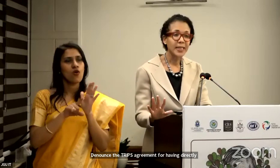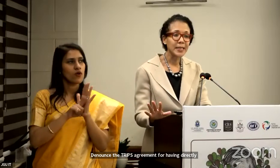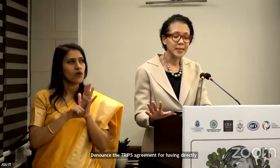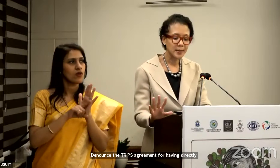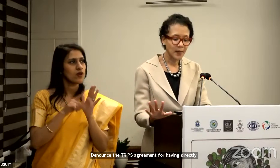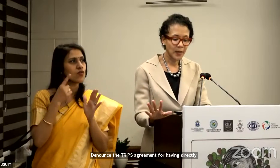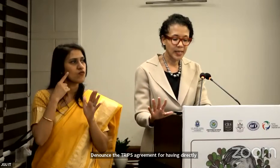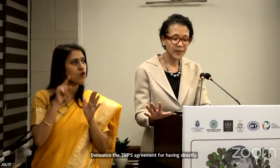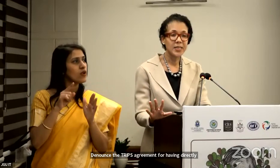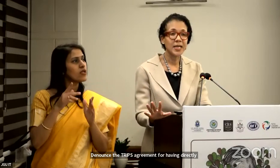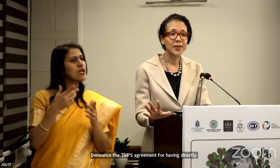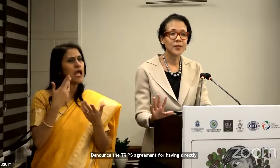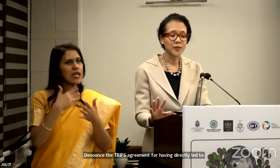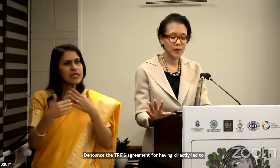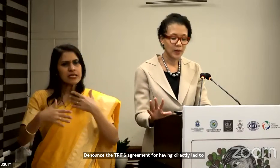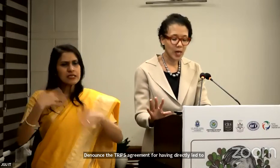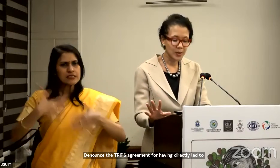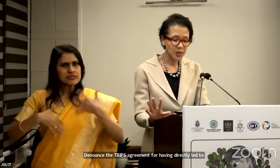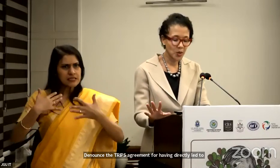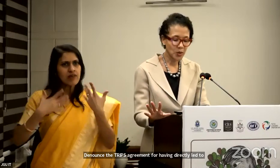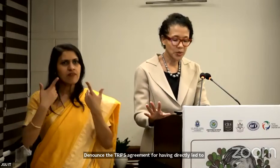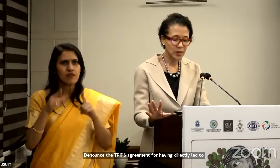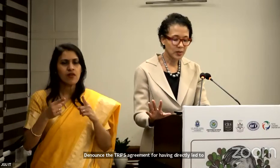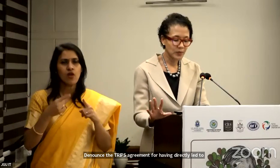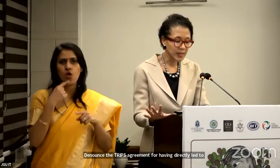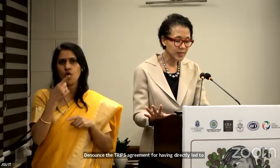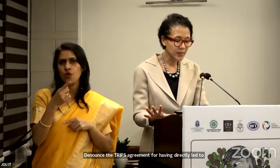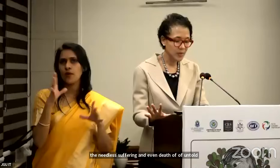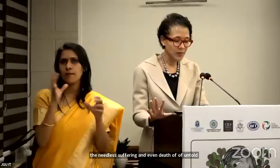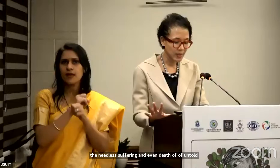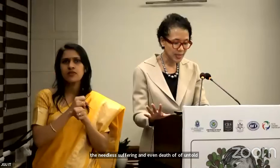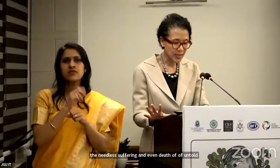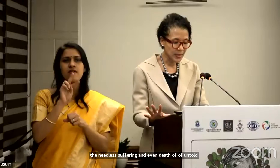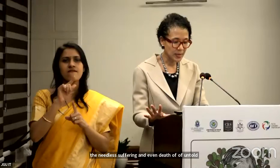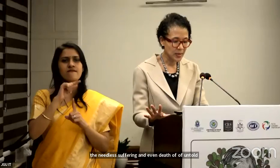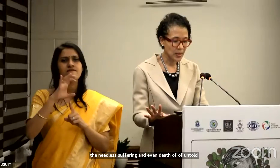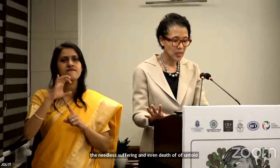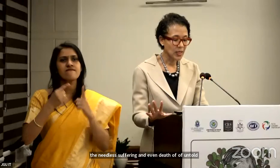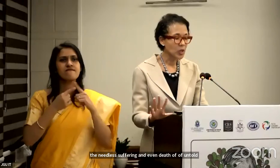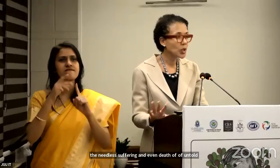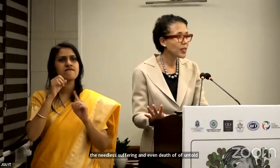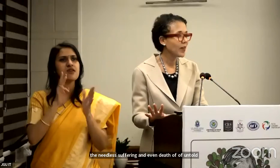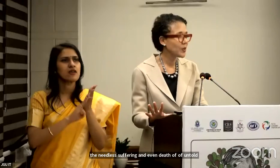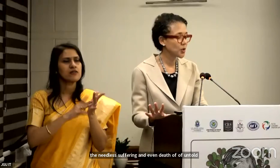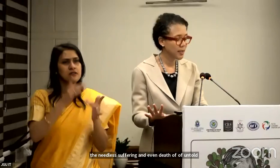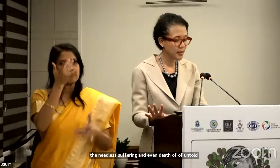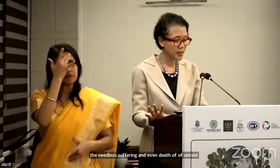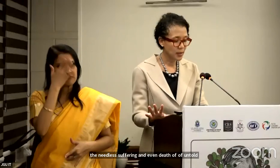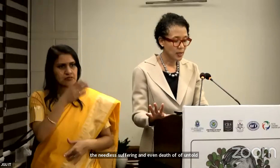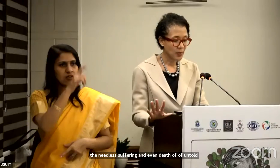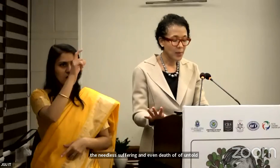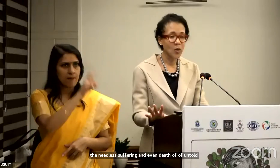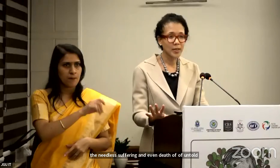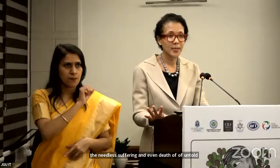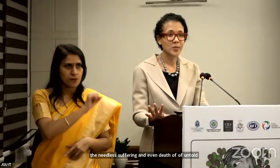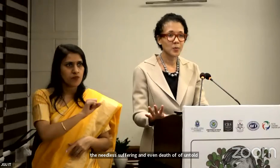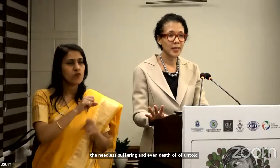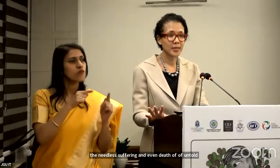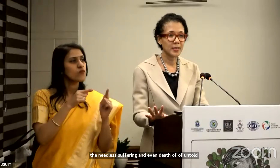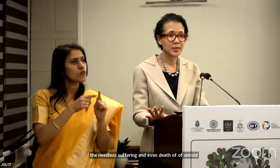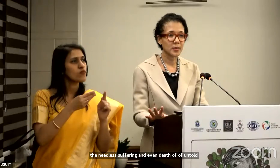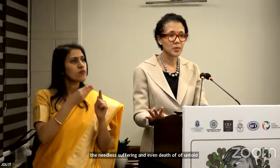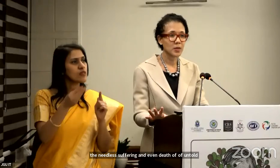the needless suffering and even death of untold victims of diseases that could have been treated by more